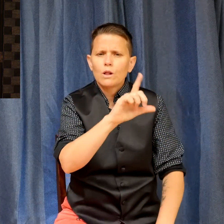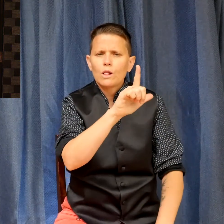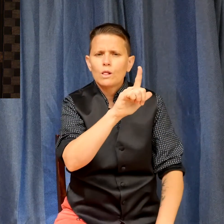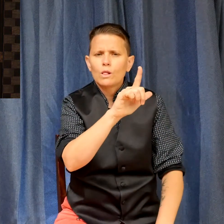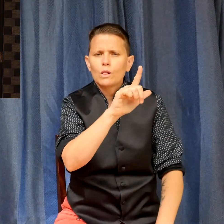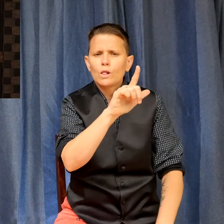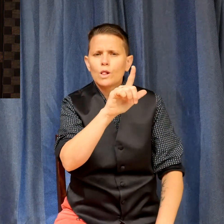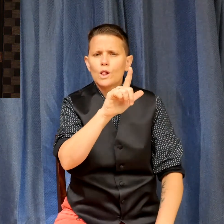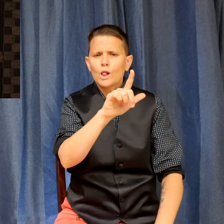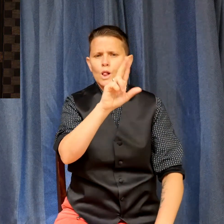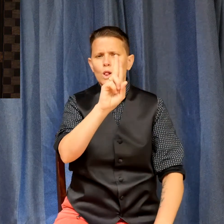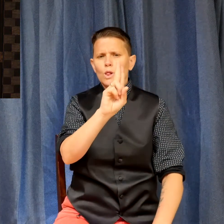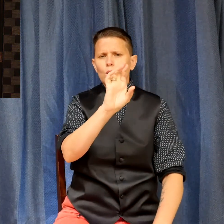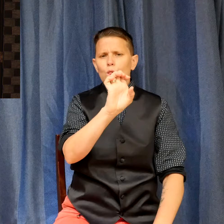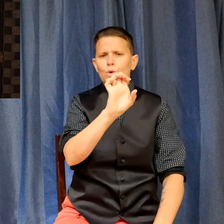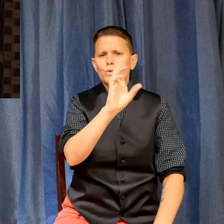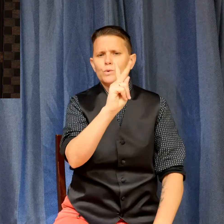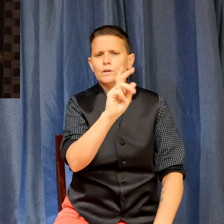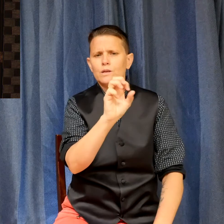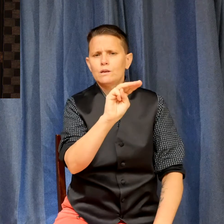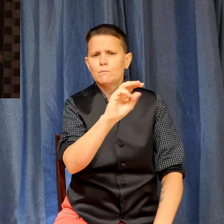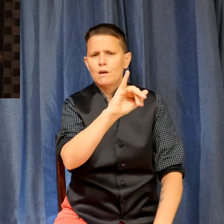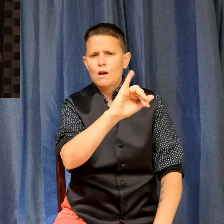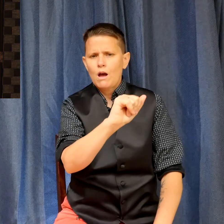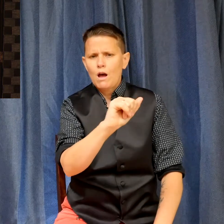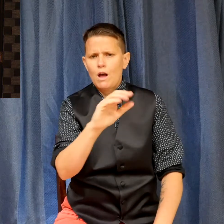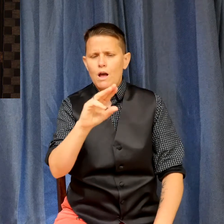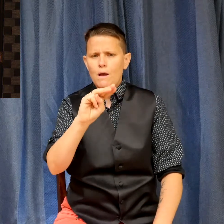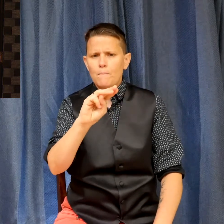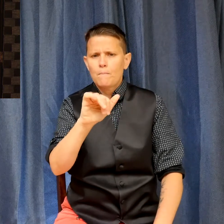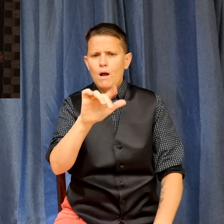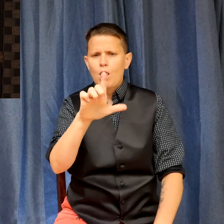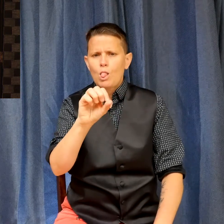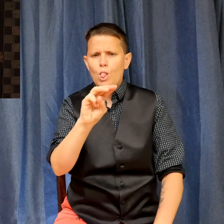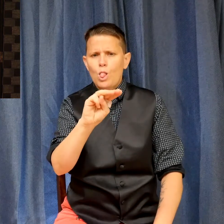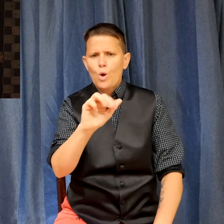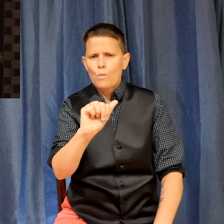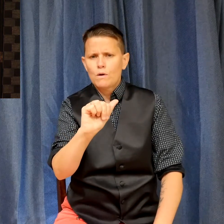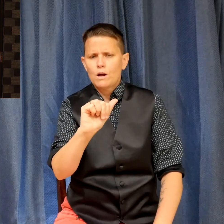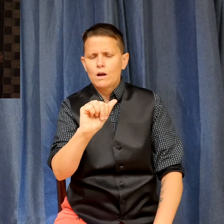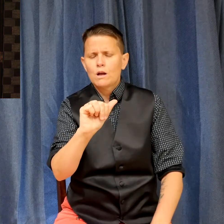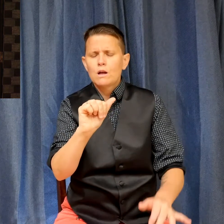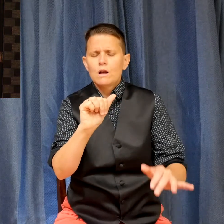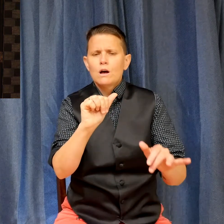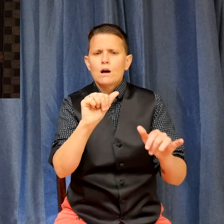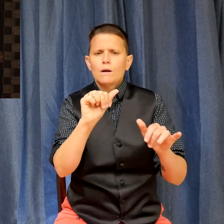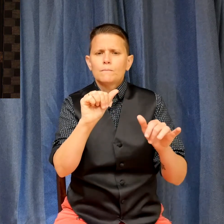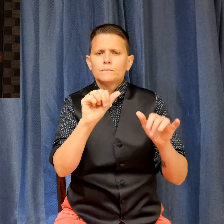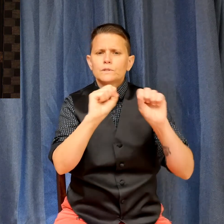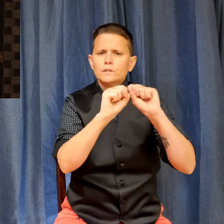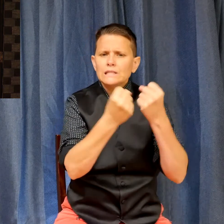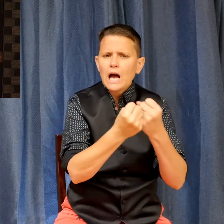but they have a walk for light every year in Washington Park in Denver.